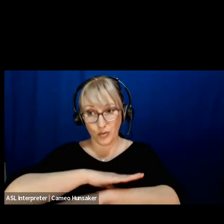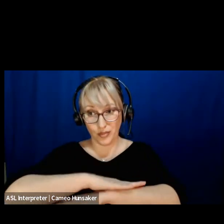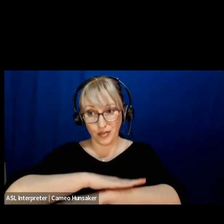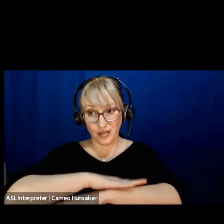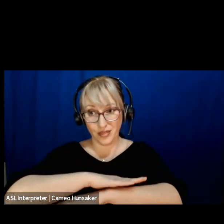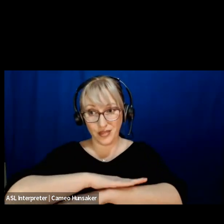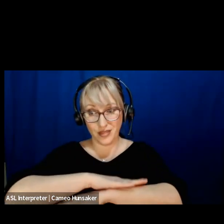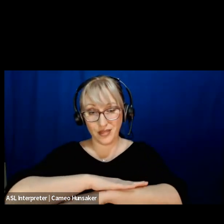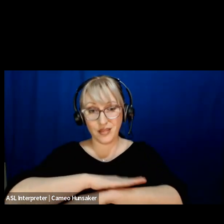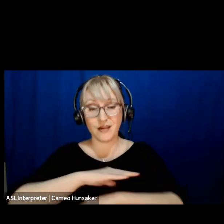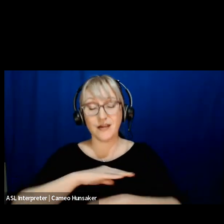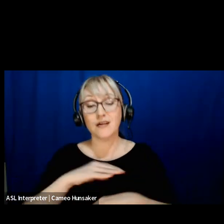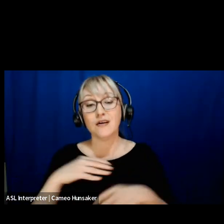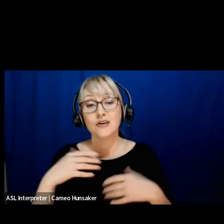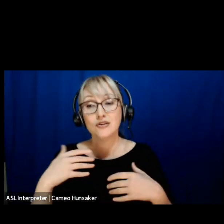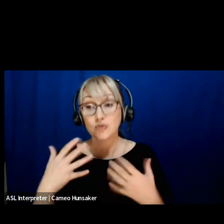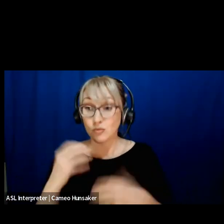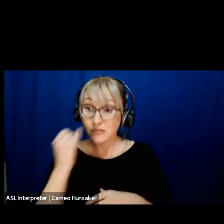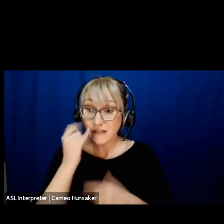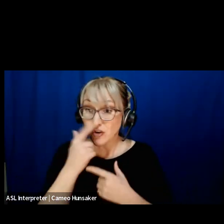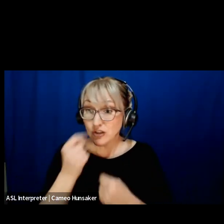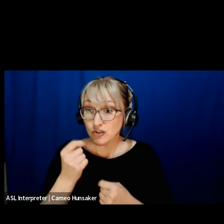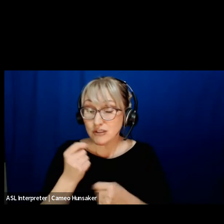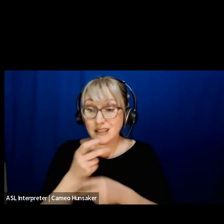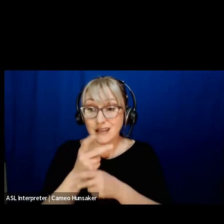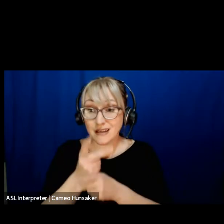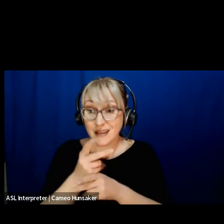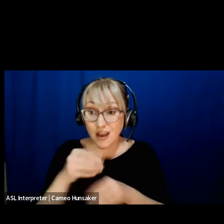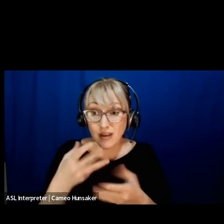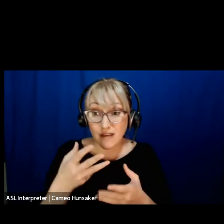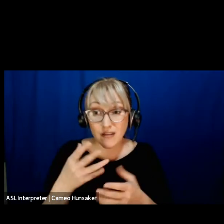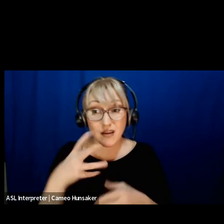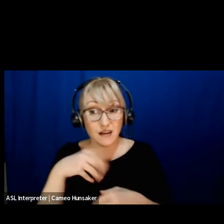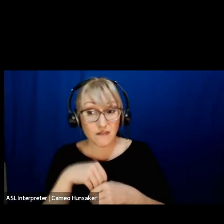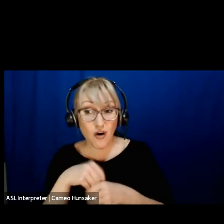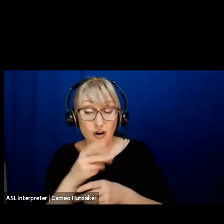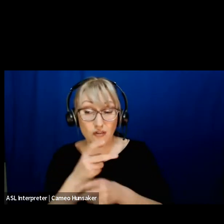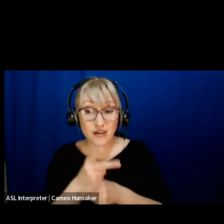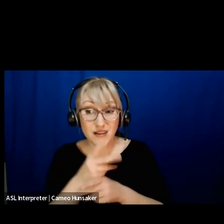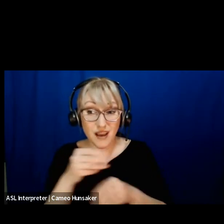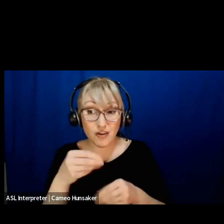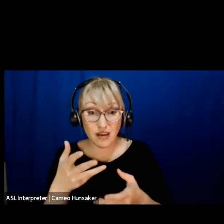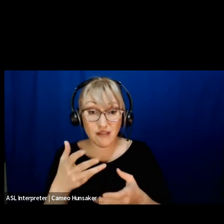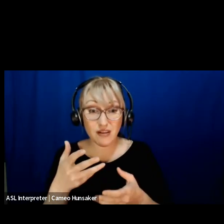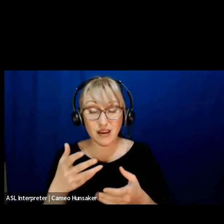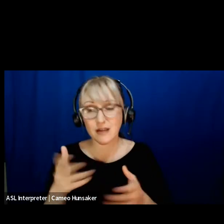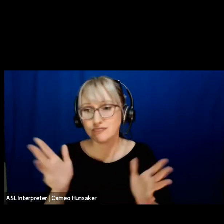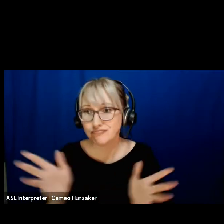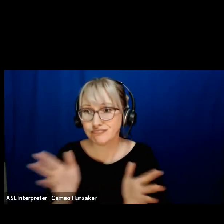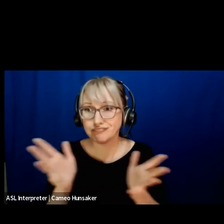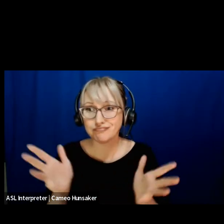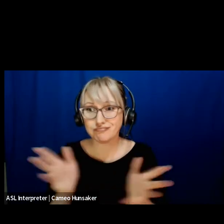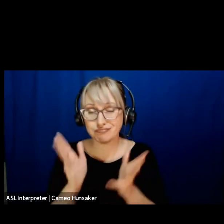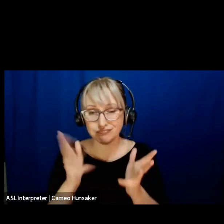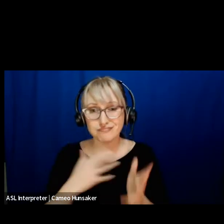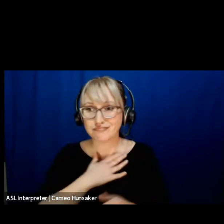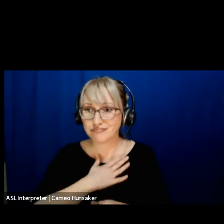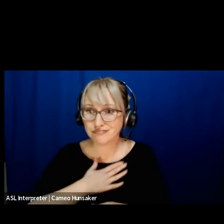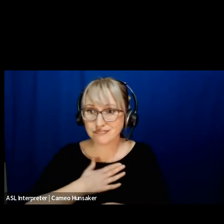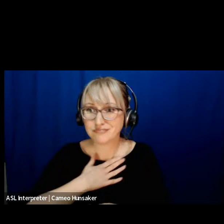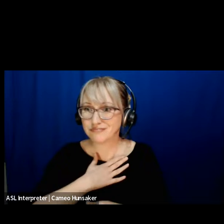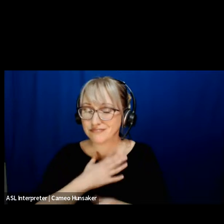you are interested in caregiving, involved in caregiving, I would encourage you to make your presence